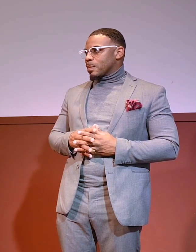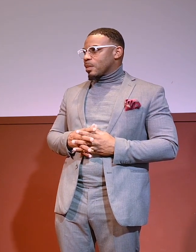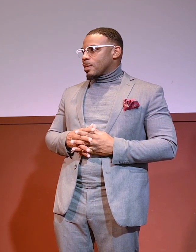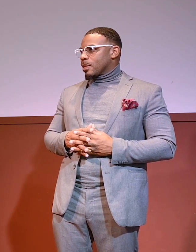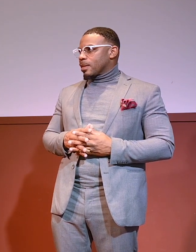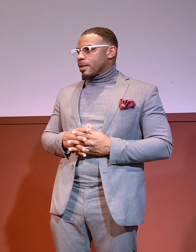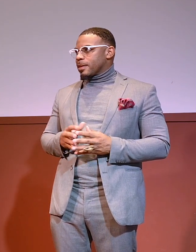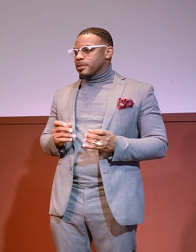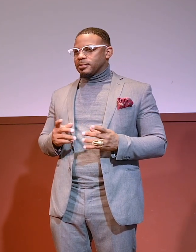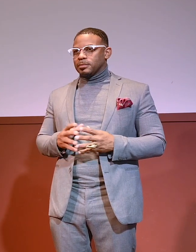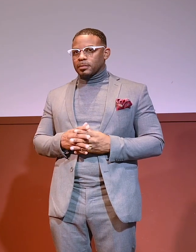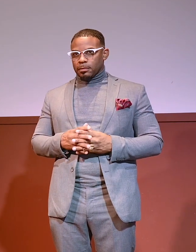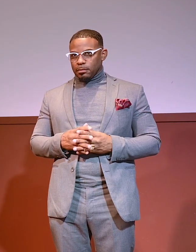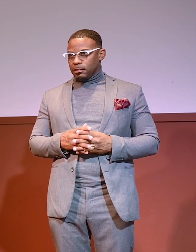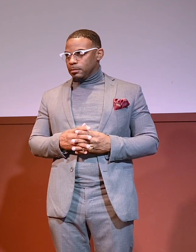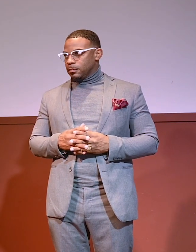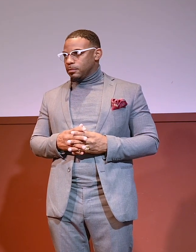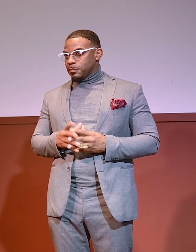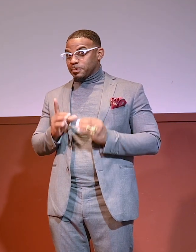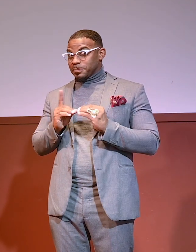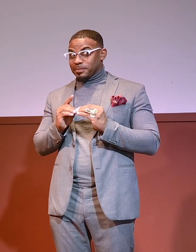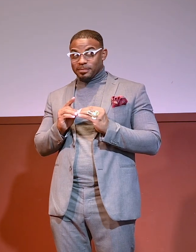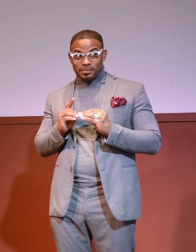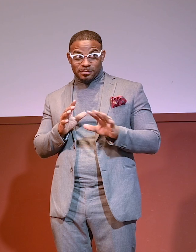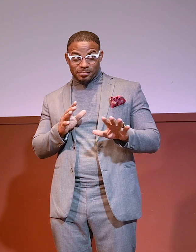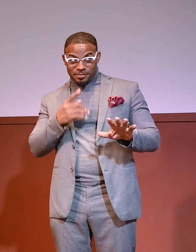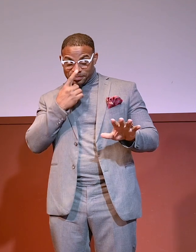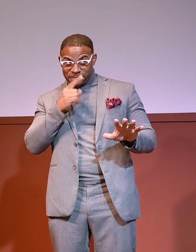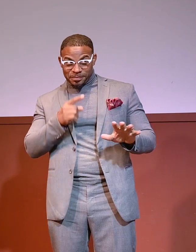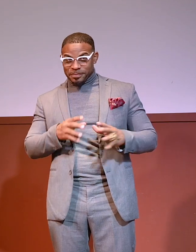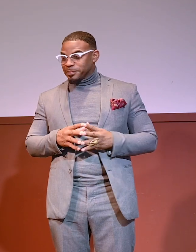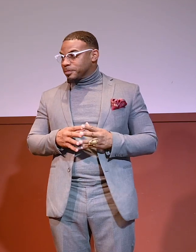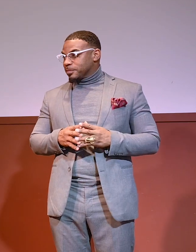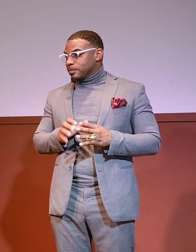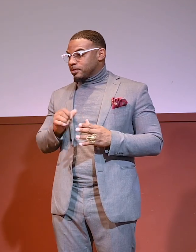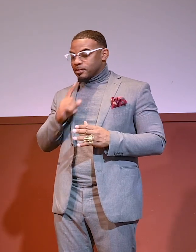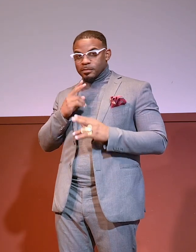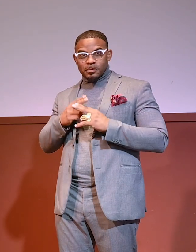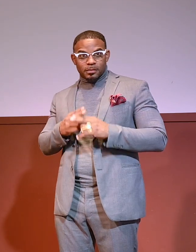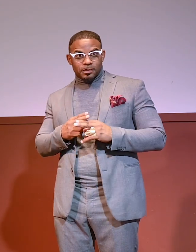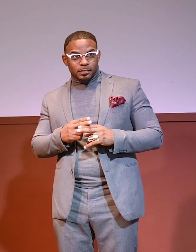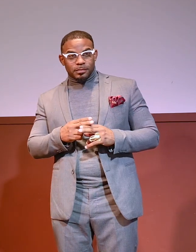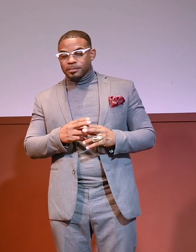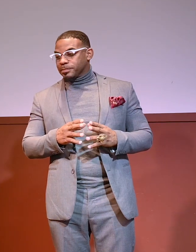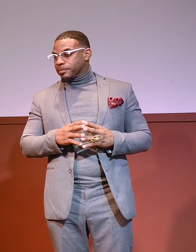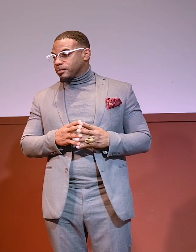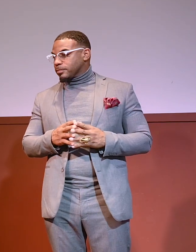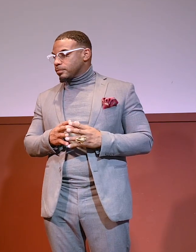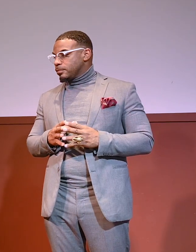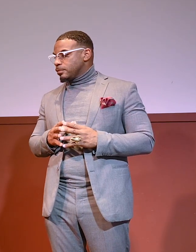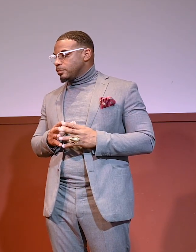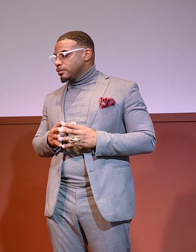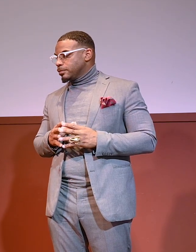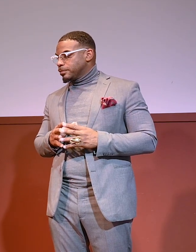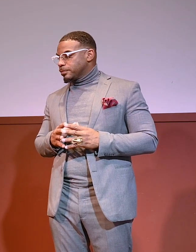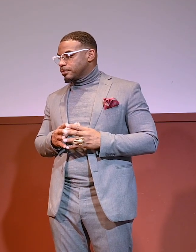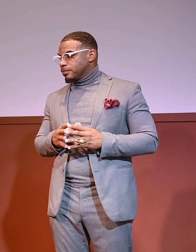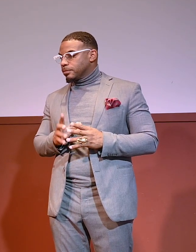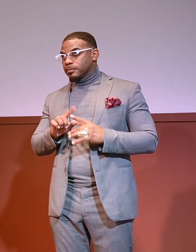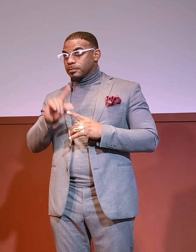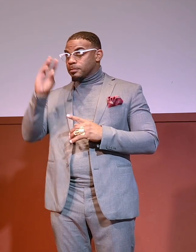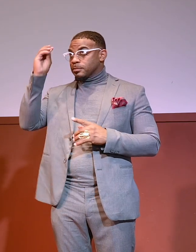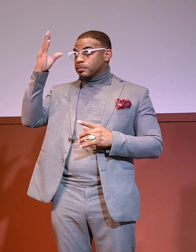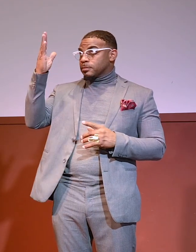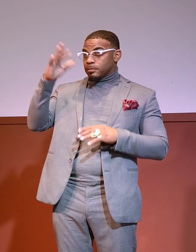And so, I have one more that I prepared today. This one is called Earthlings. To the